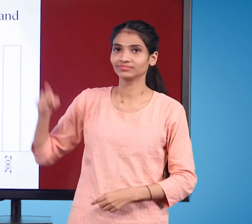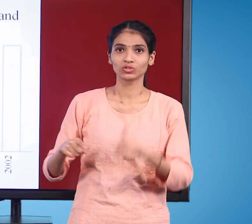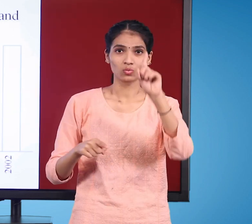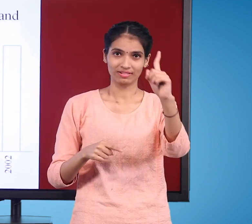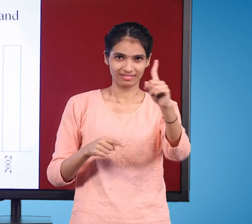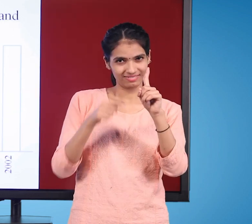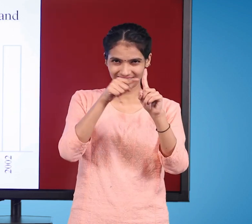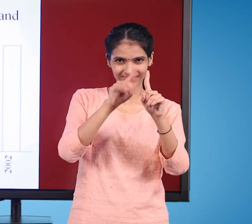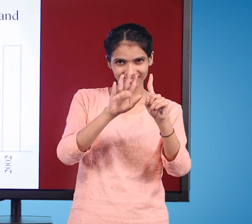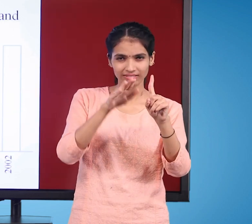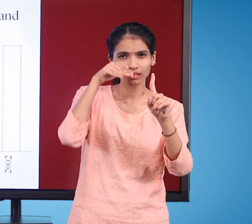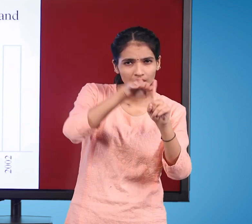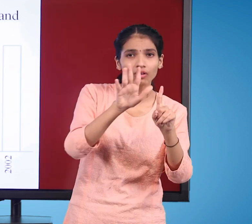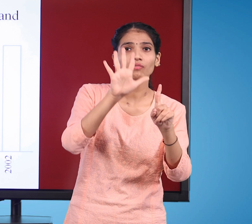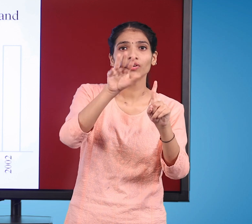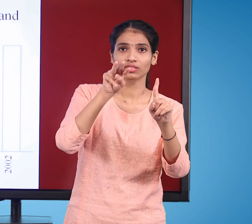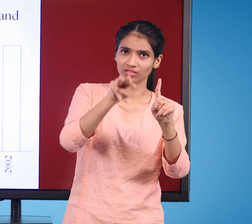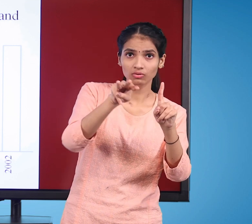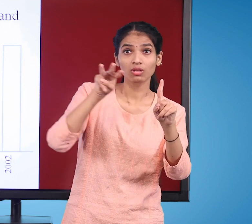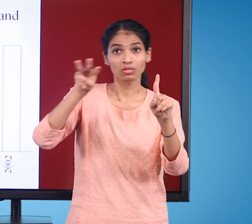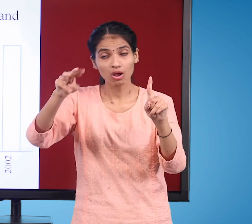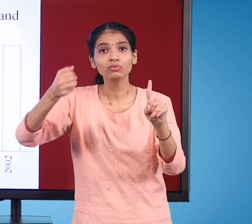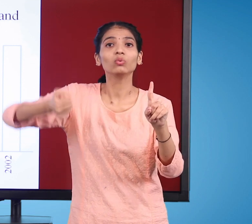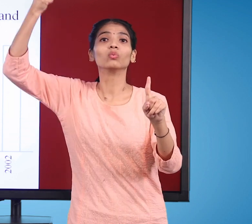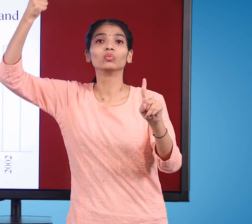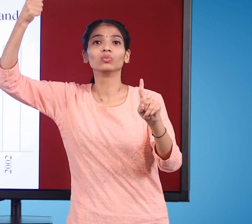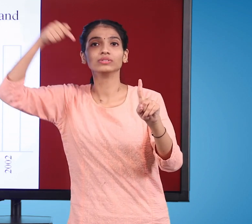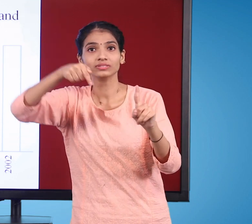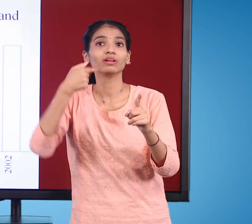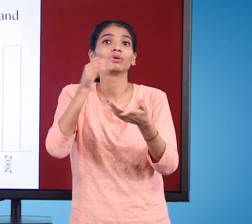We have the bar graph showing the years and wheat in 1,000 tons.